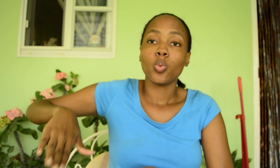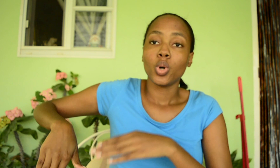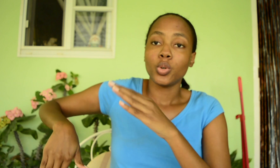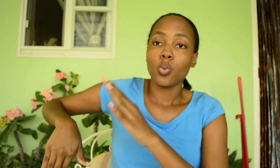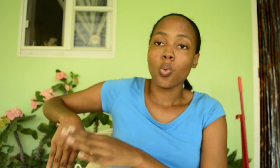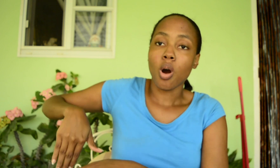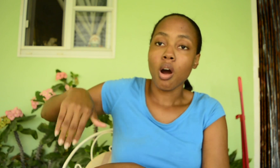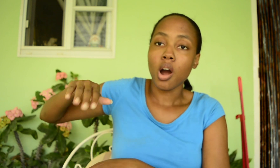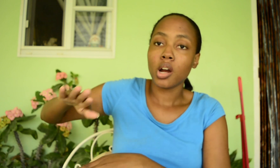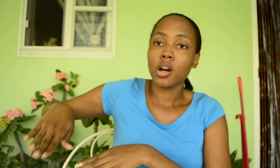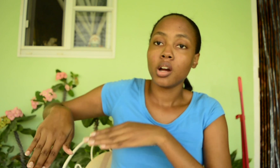would walk,